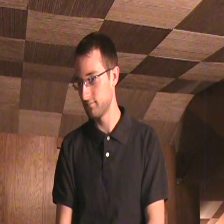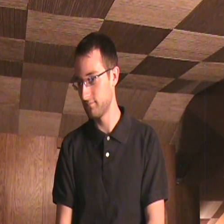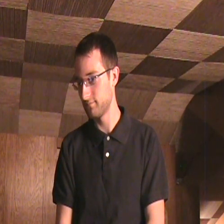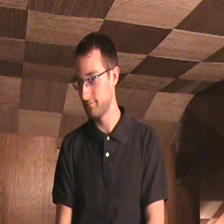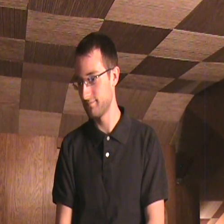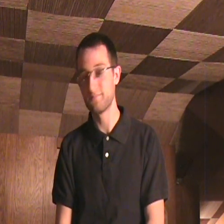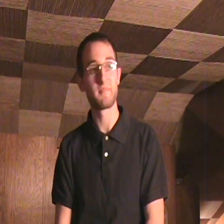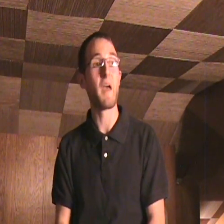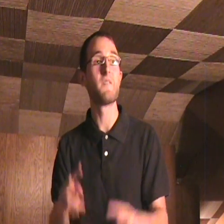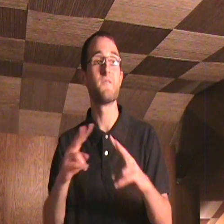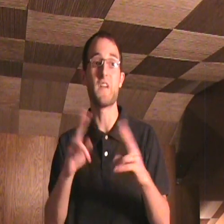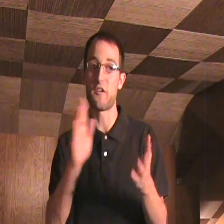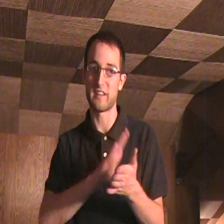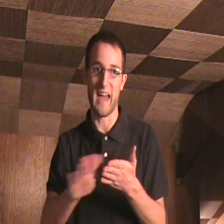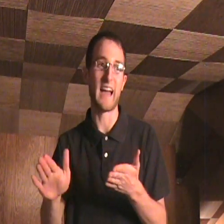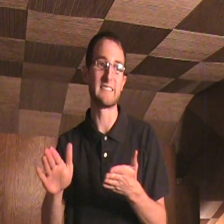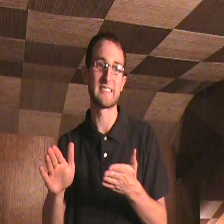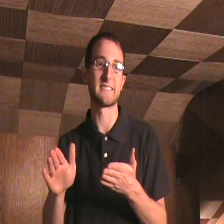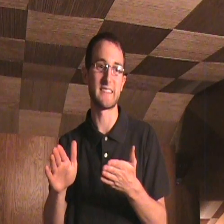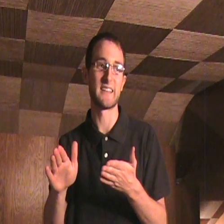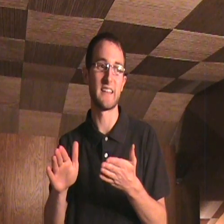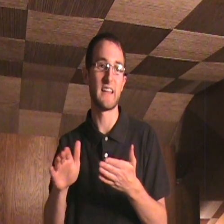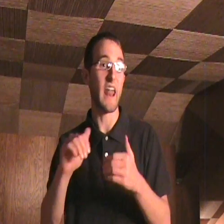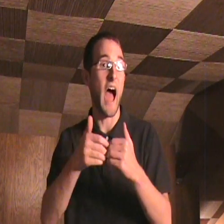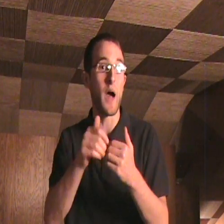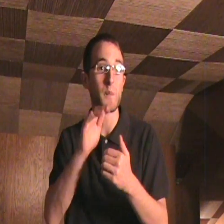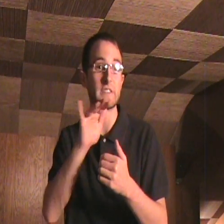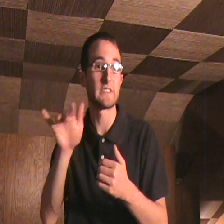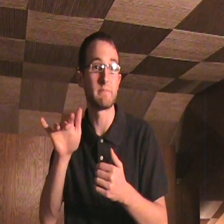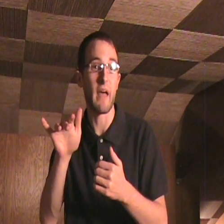Very nice. And how do we spell nose?